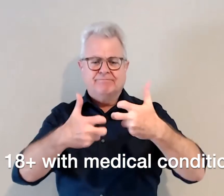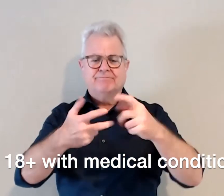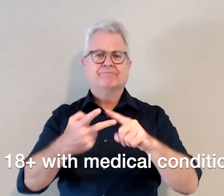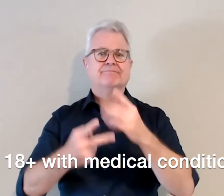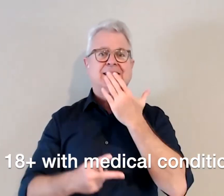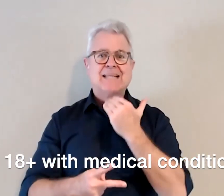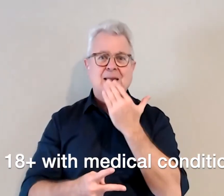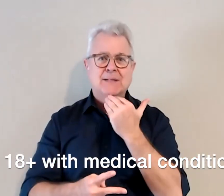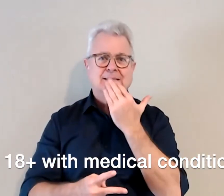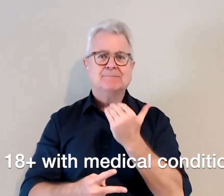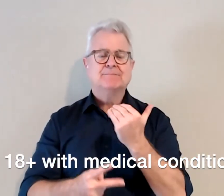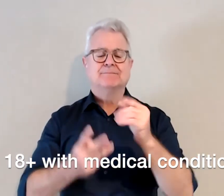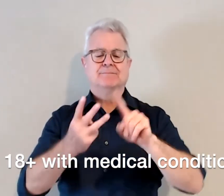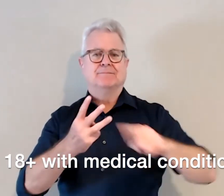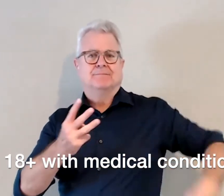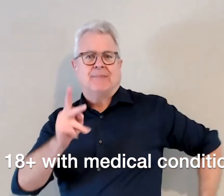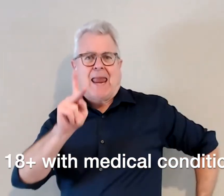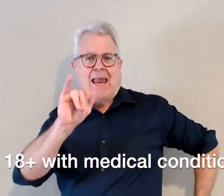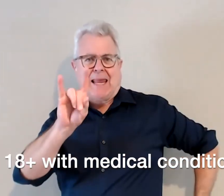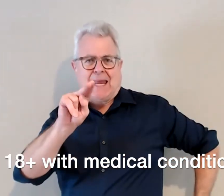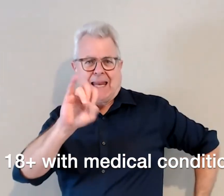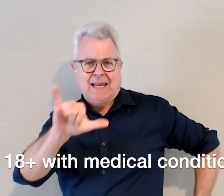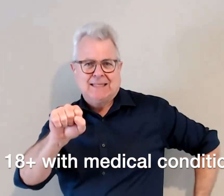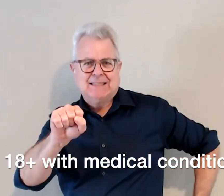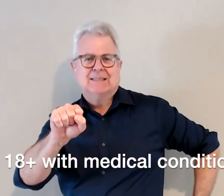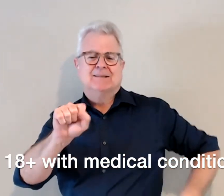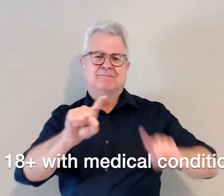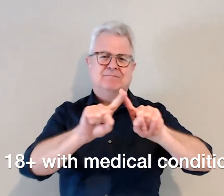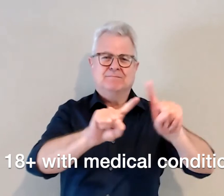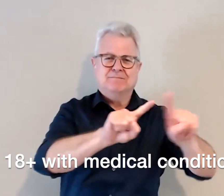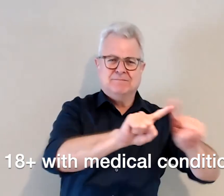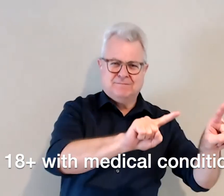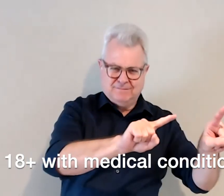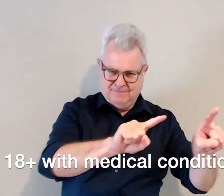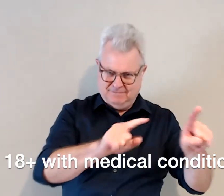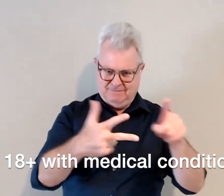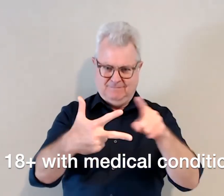example, heart issues, diabetes, kidney issues,